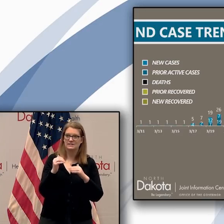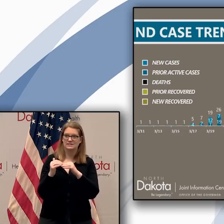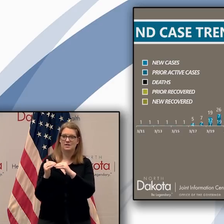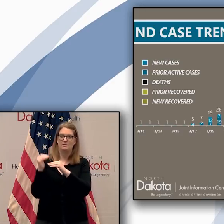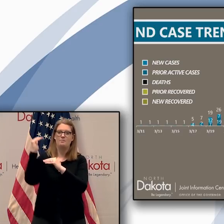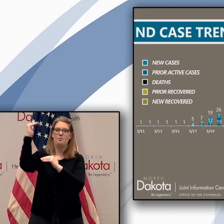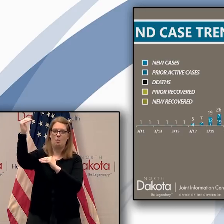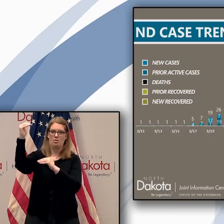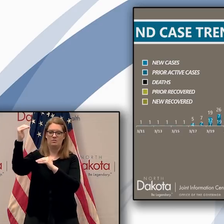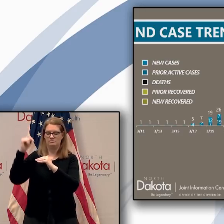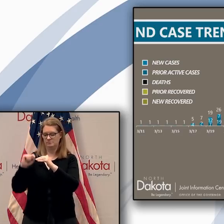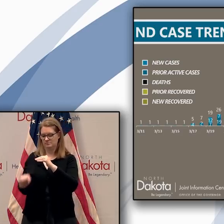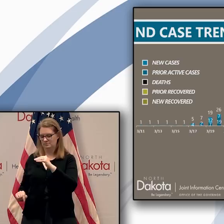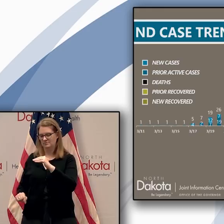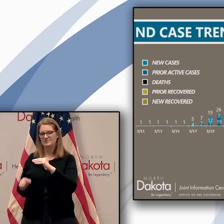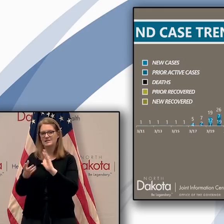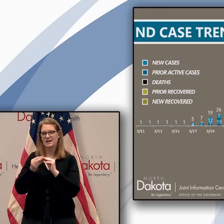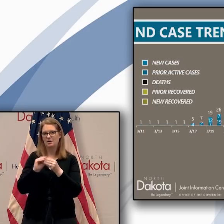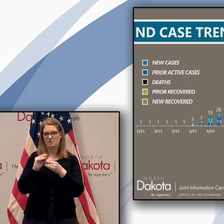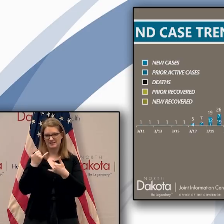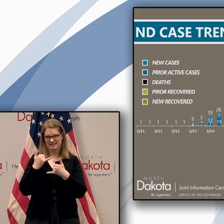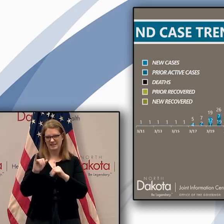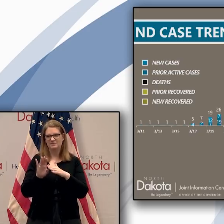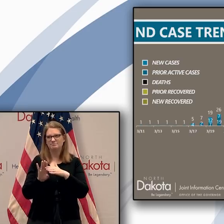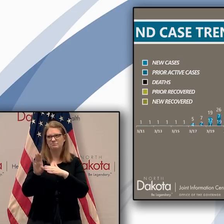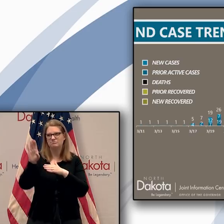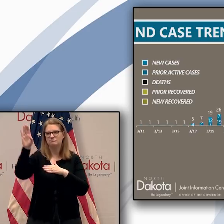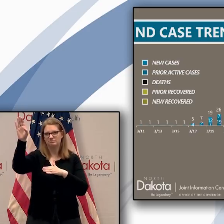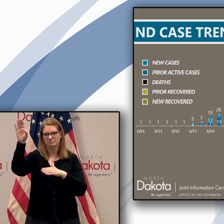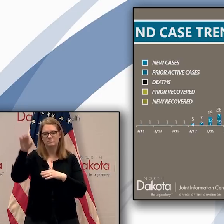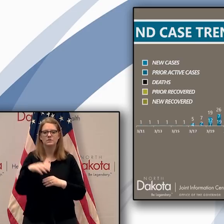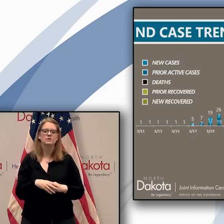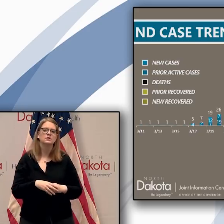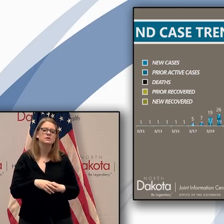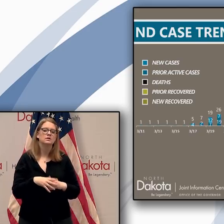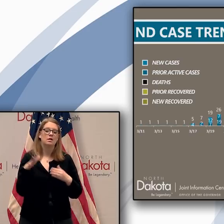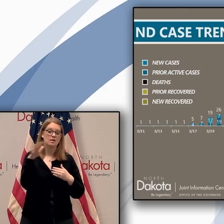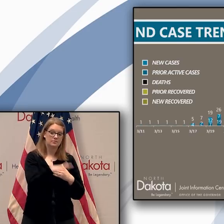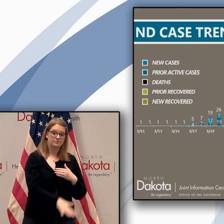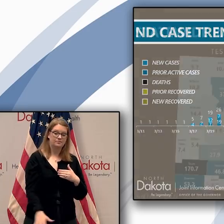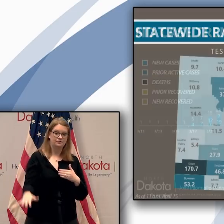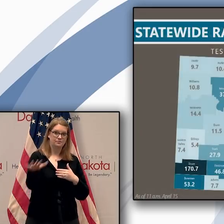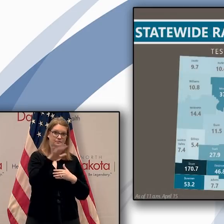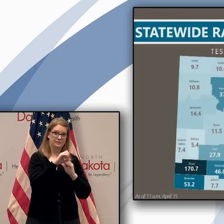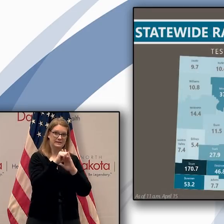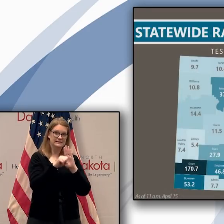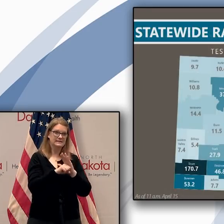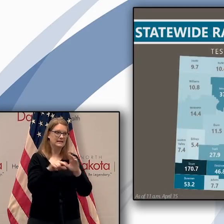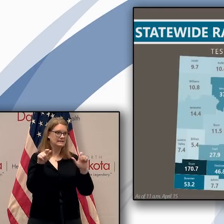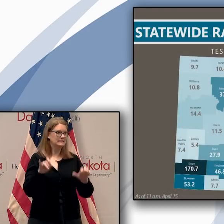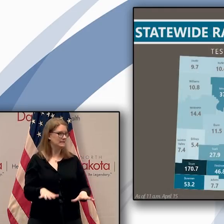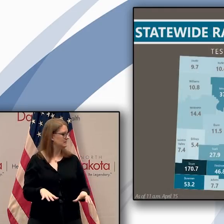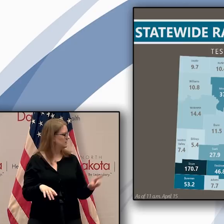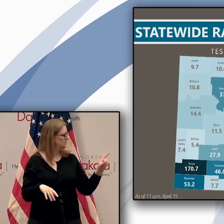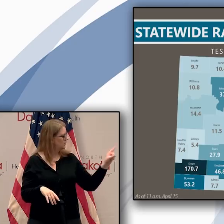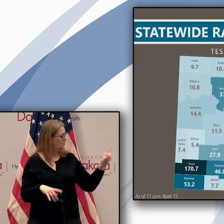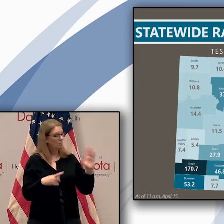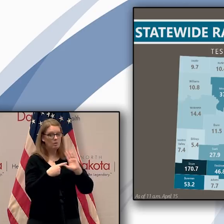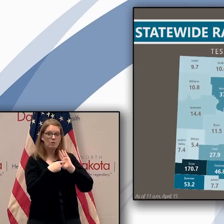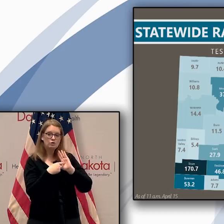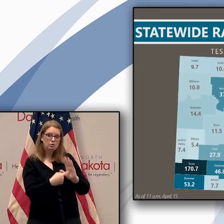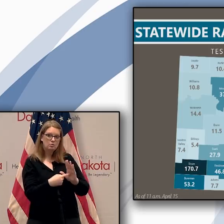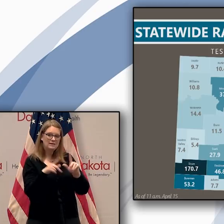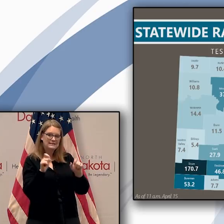so the number is still growing. When we take a look at statewide testing, again, we want to share this in terms of